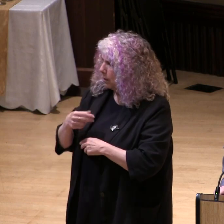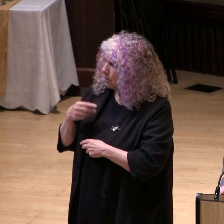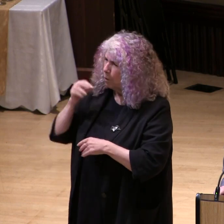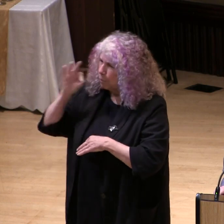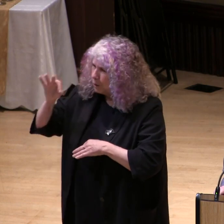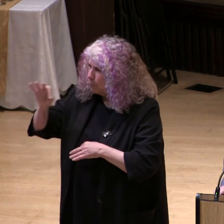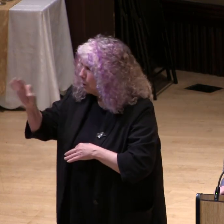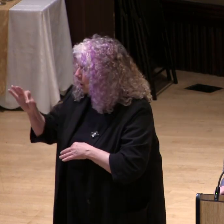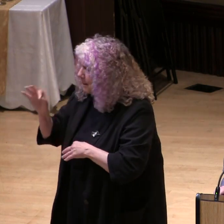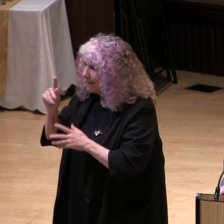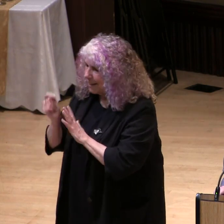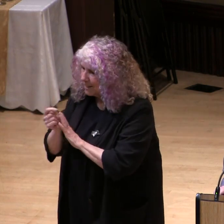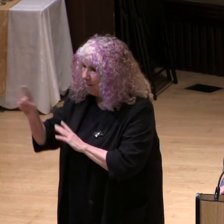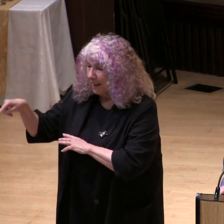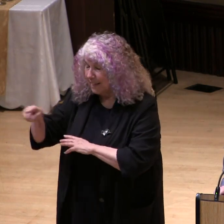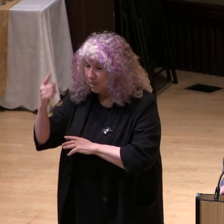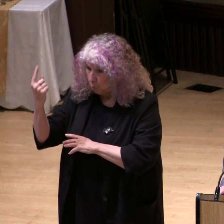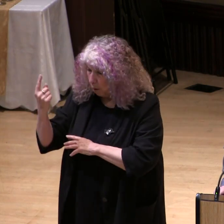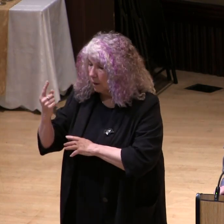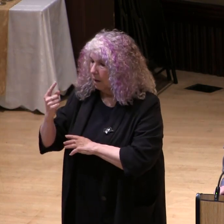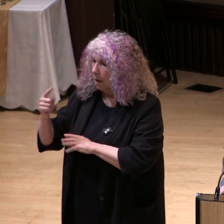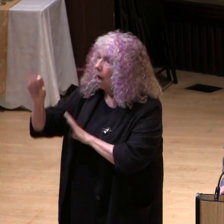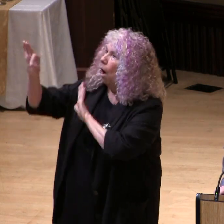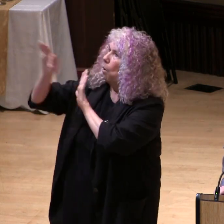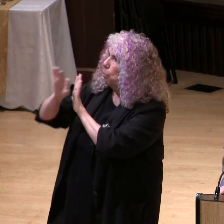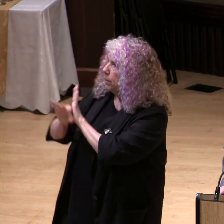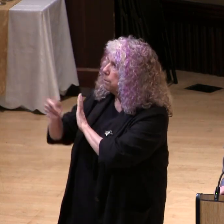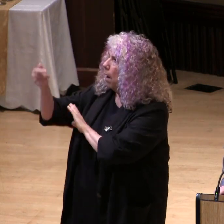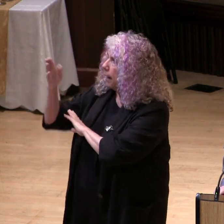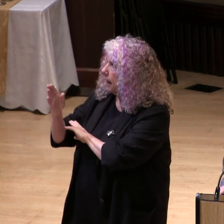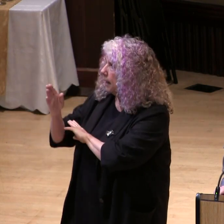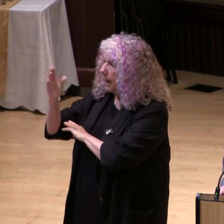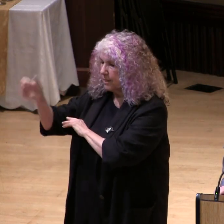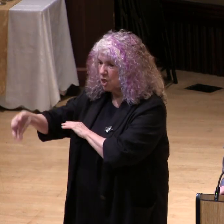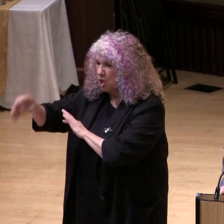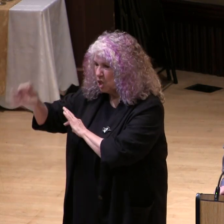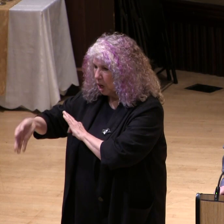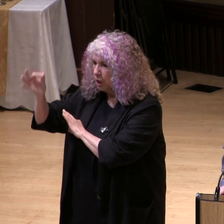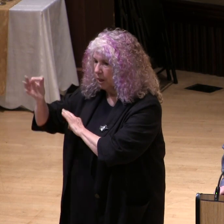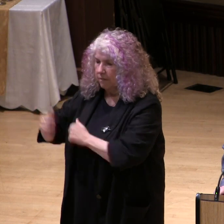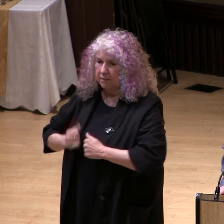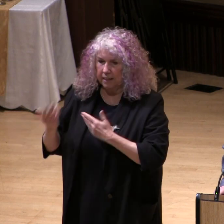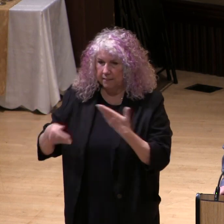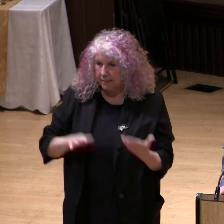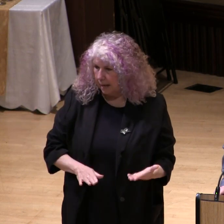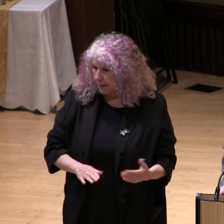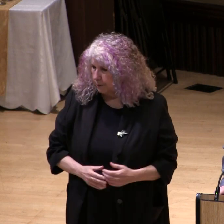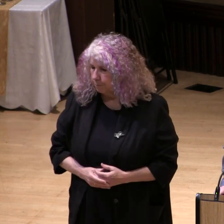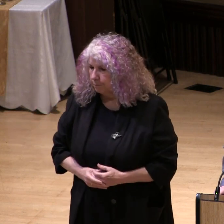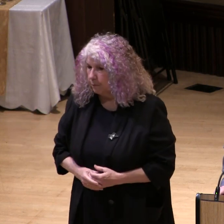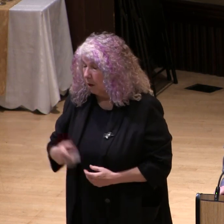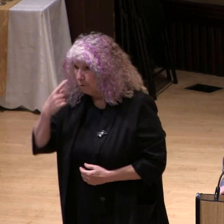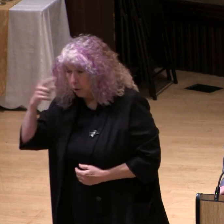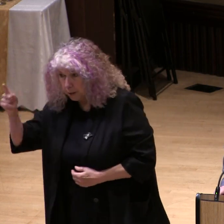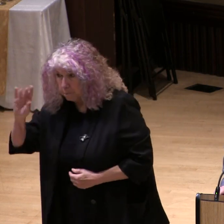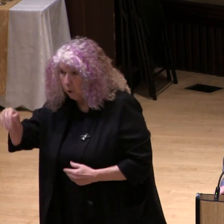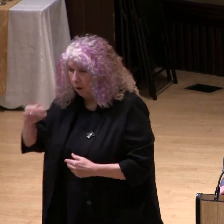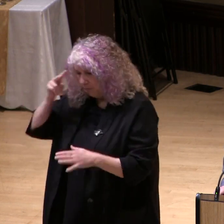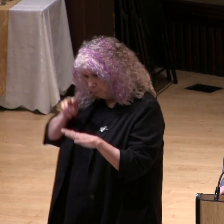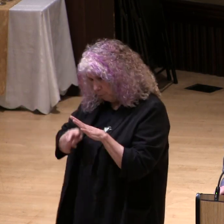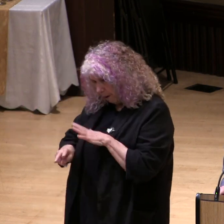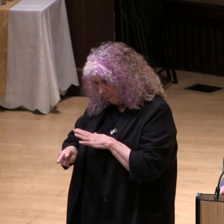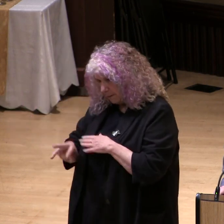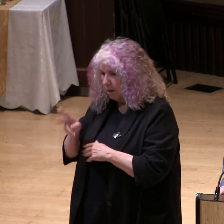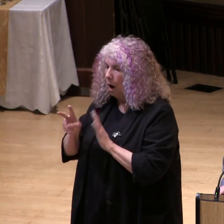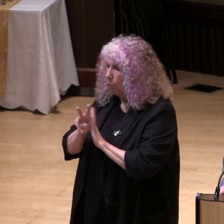to the people and to testify that he is the one appointed by God as judge of the living and the dead. To him all the prophets